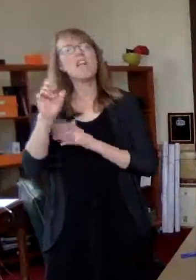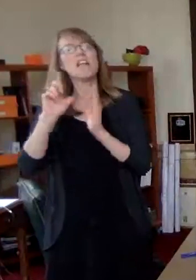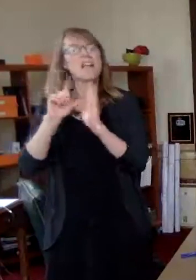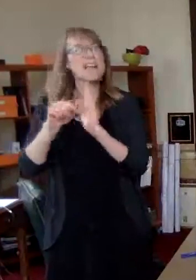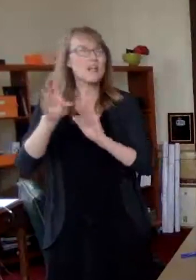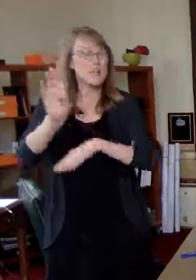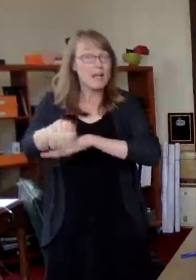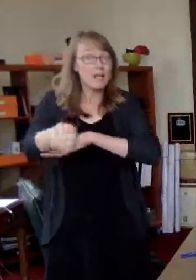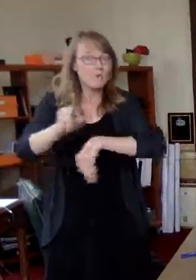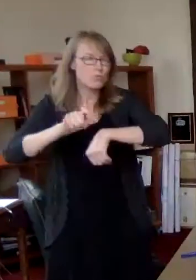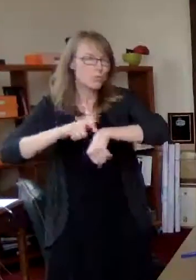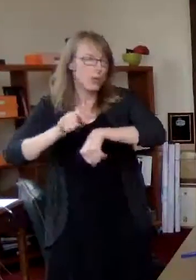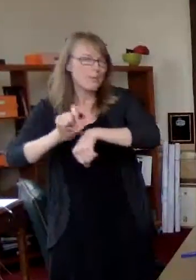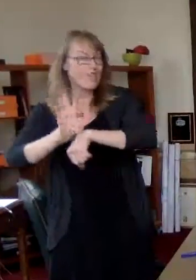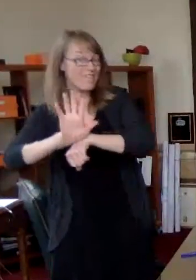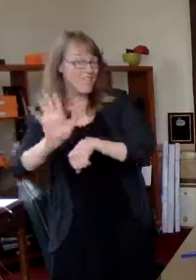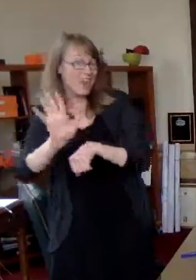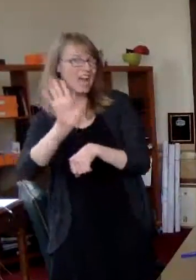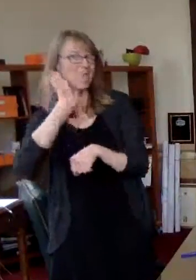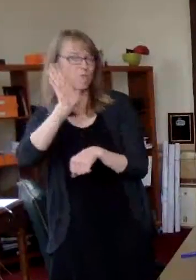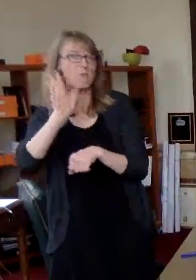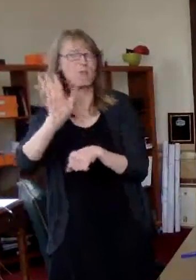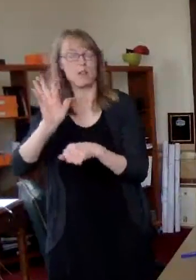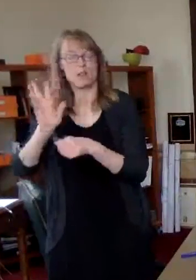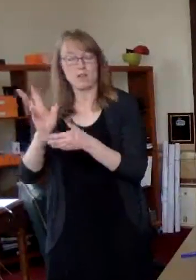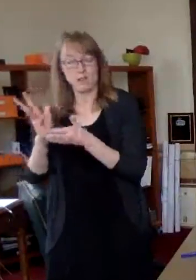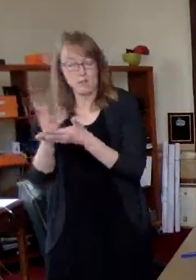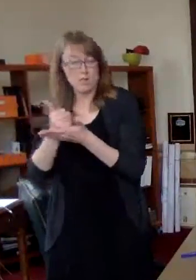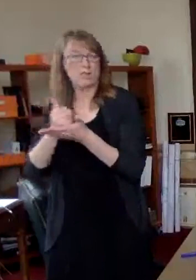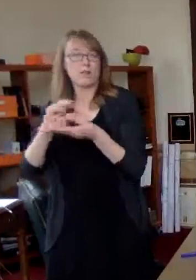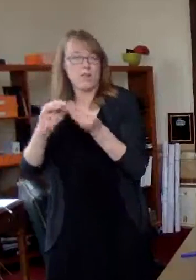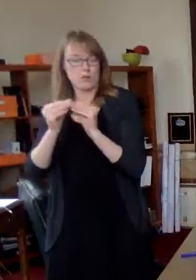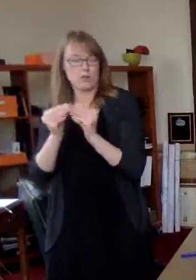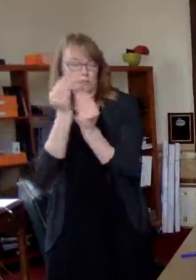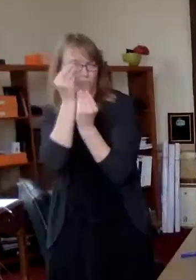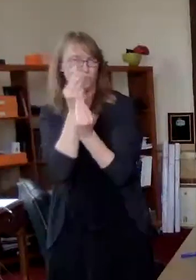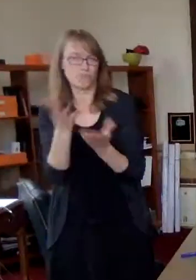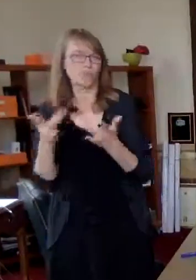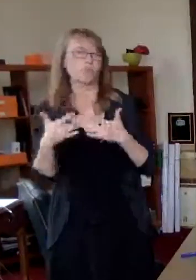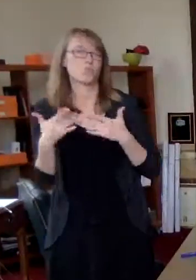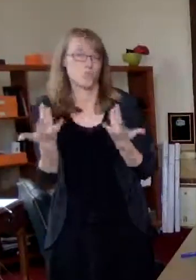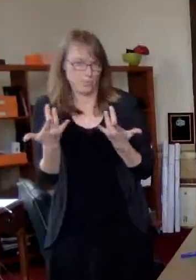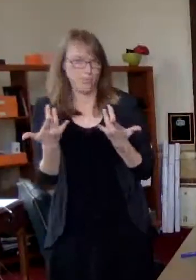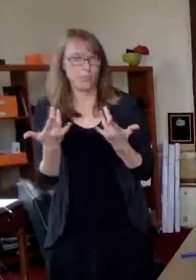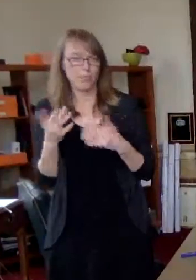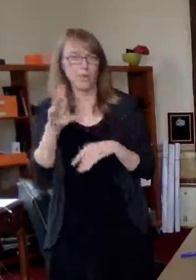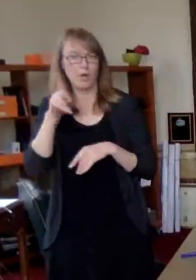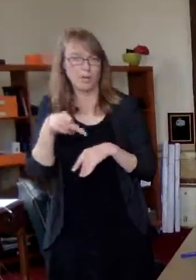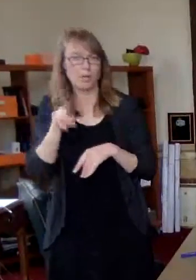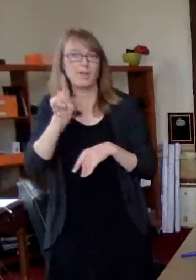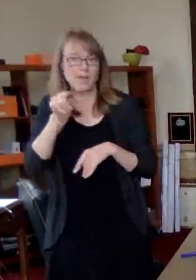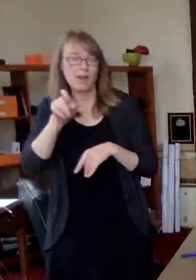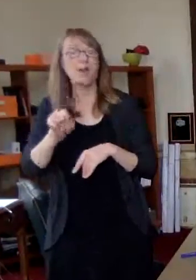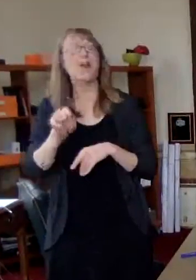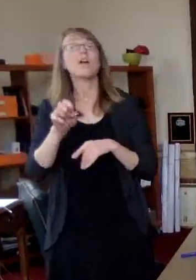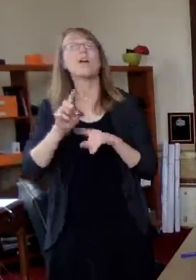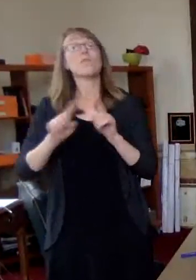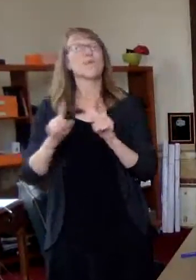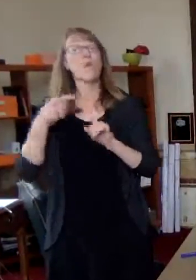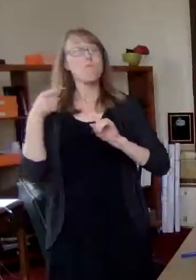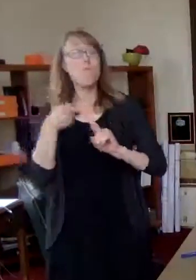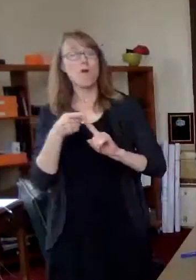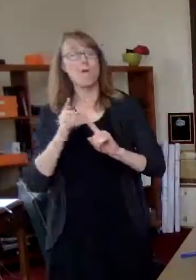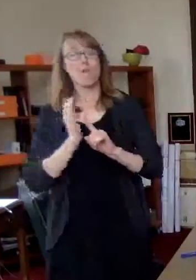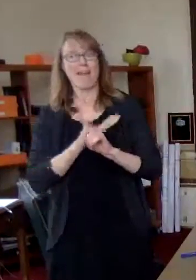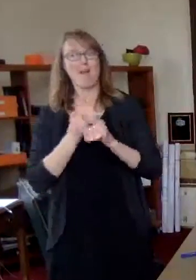time. But we know that our cases are continuing to increase. And so we're concerned about that. We know you're